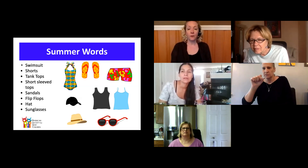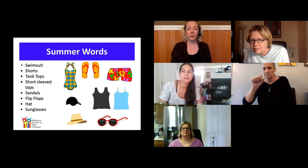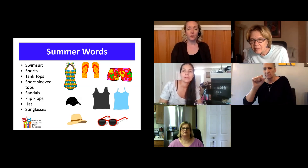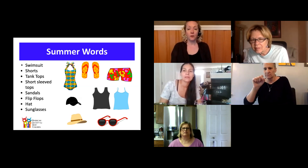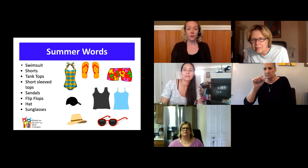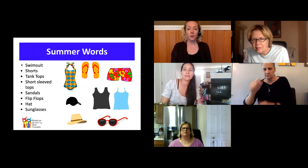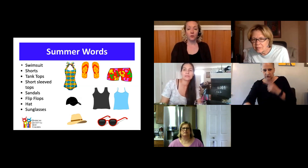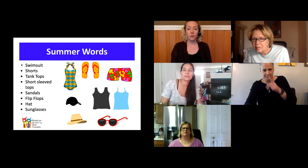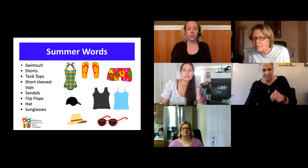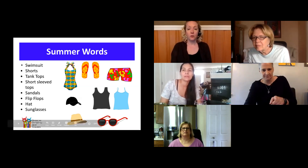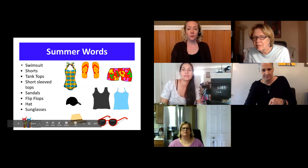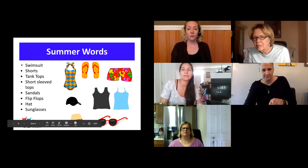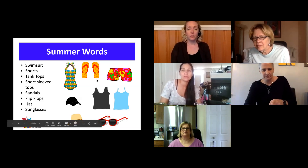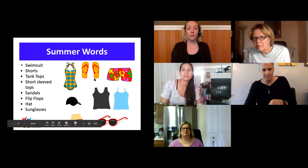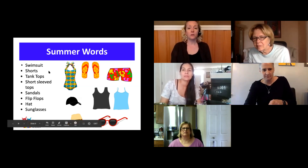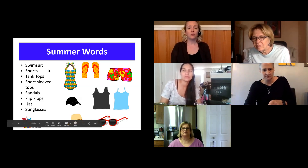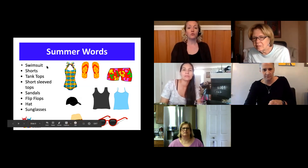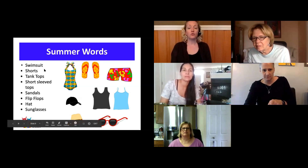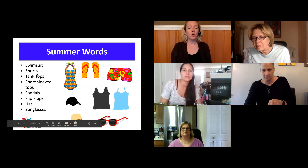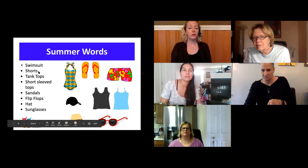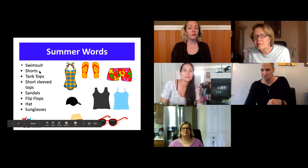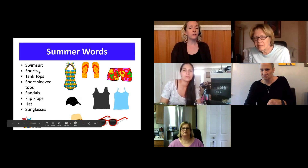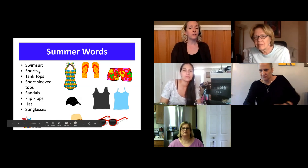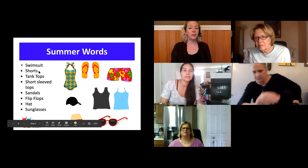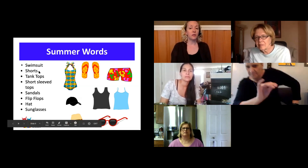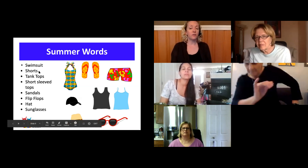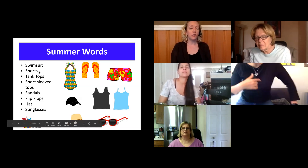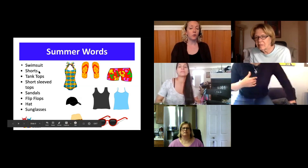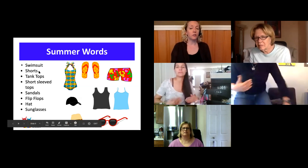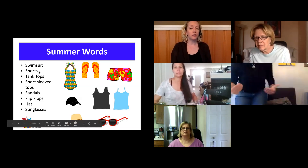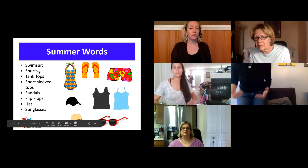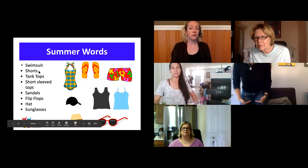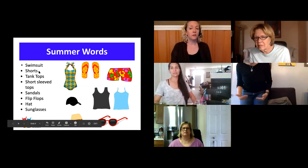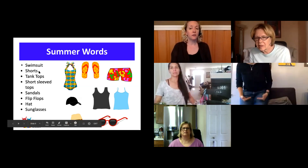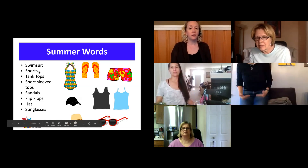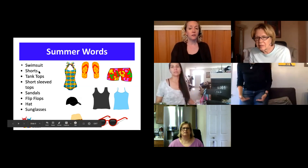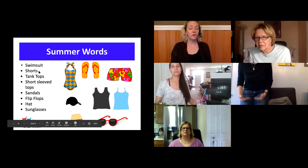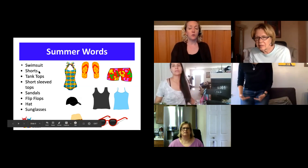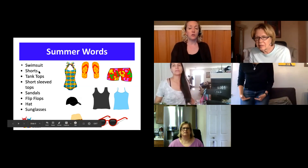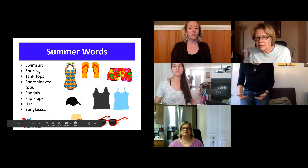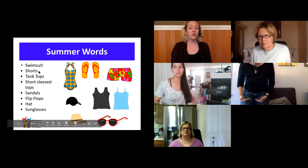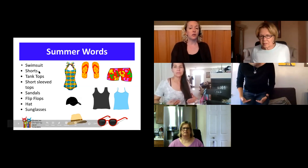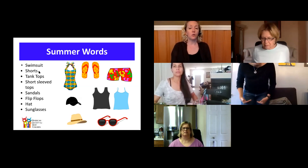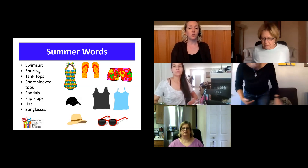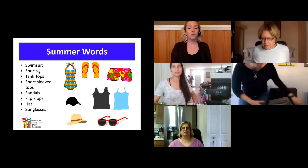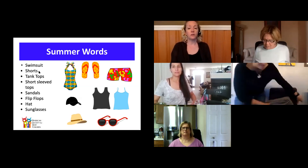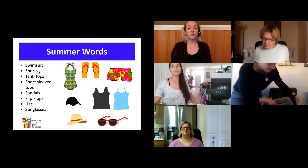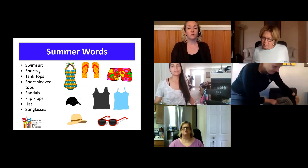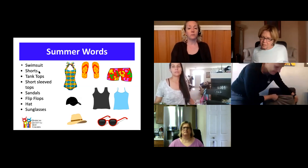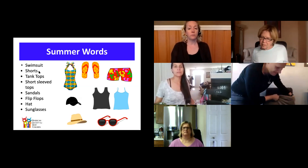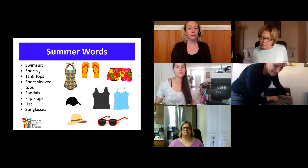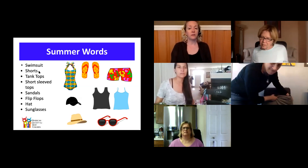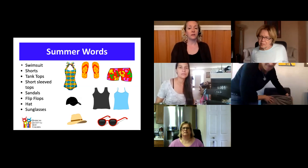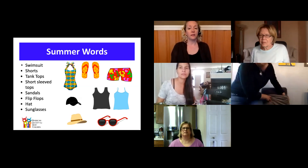Yeah, so trunks is the same sign for shorts. So if you were just going to sign shorts, that's done like this.